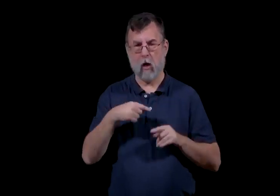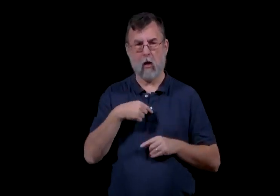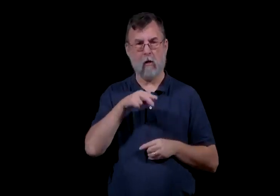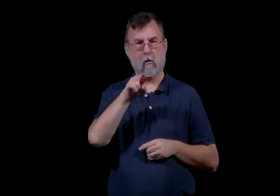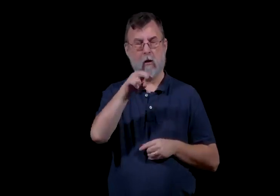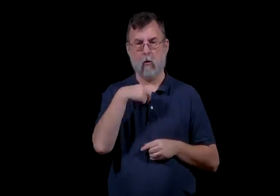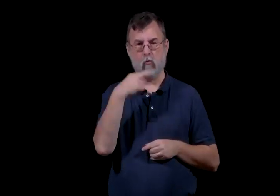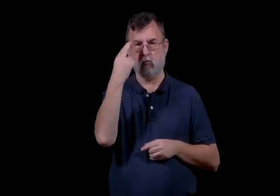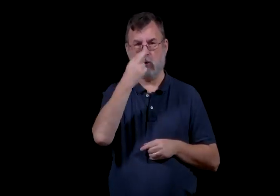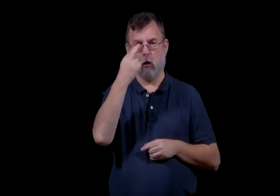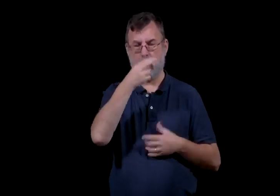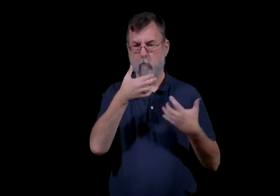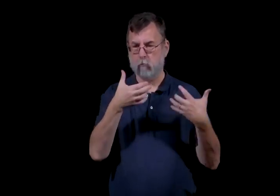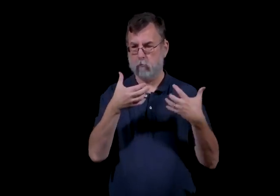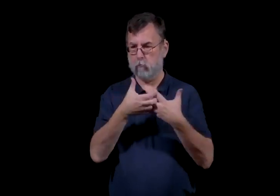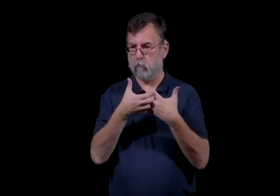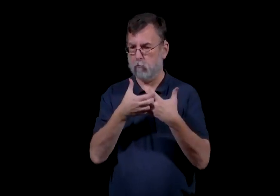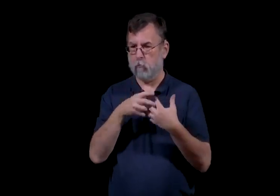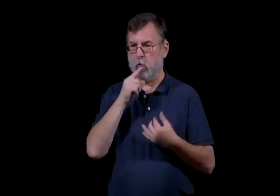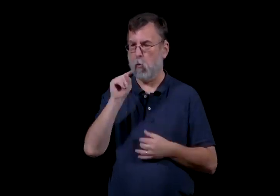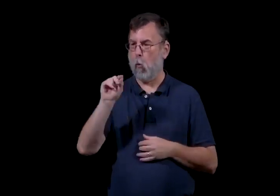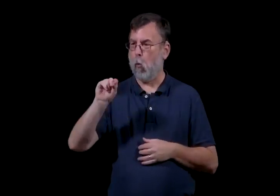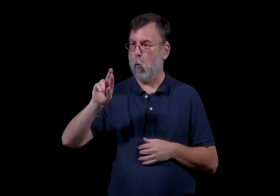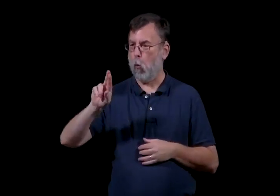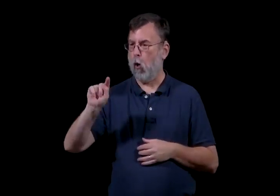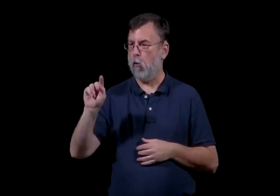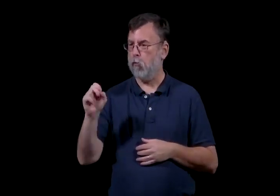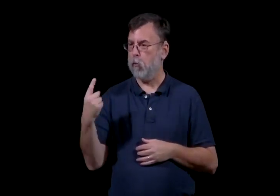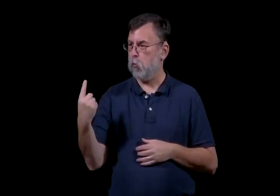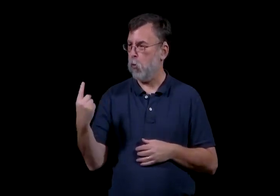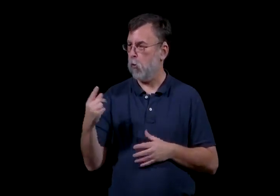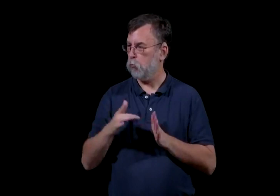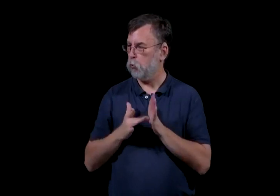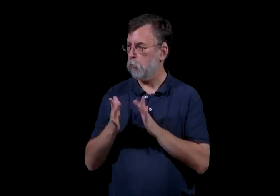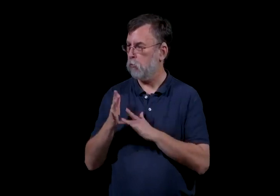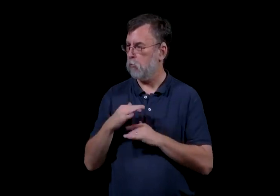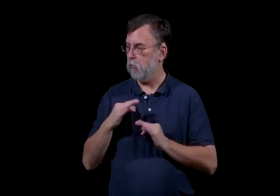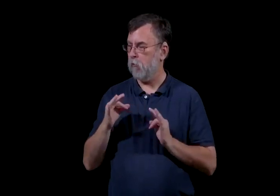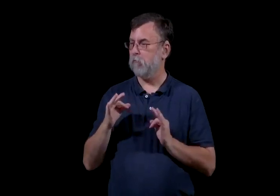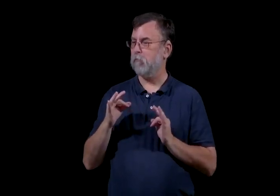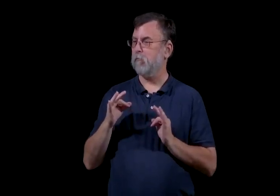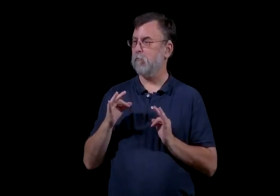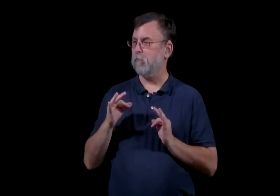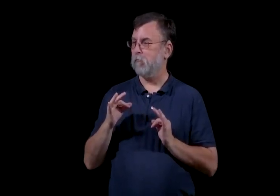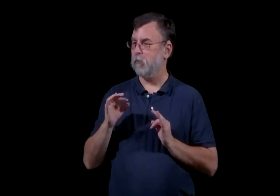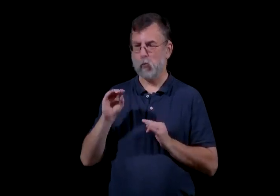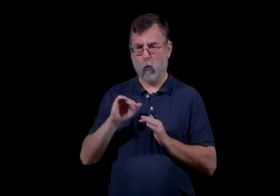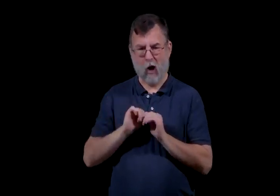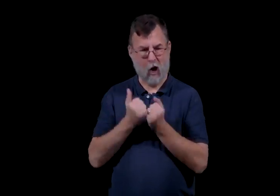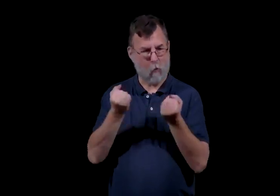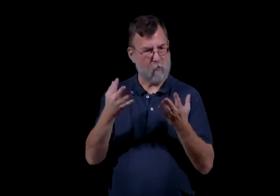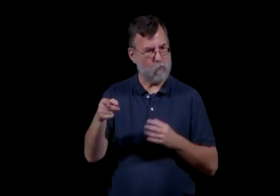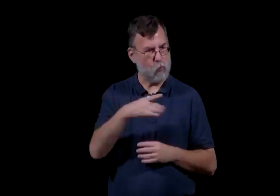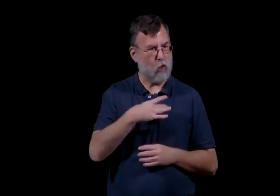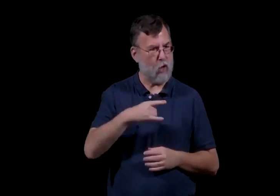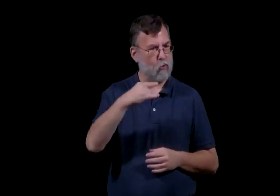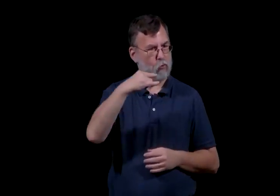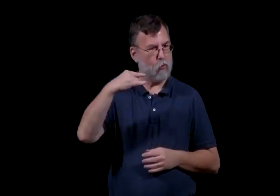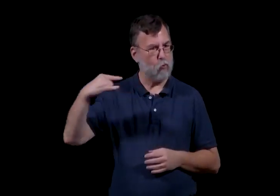many outweigh the needs of the few. So they're trying to match that Jesus is the one.